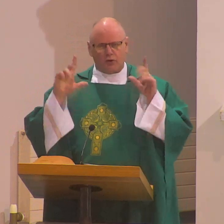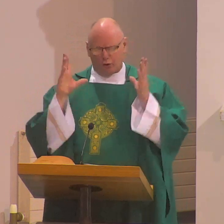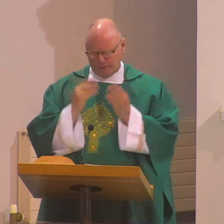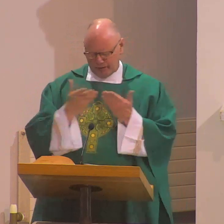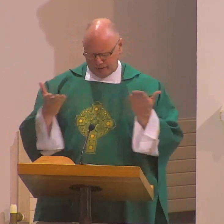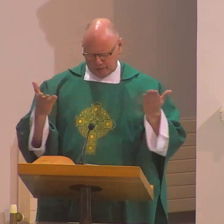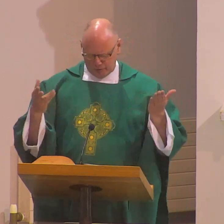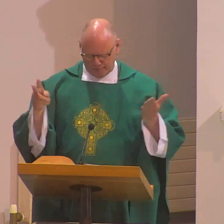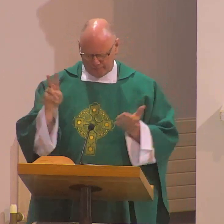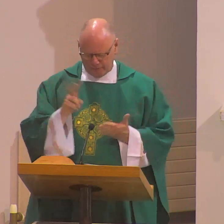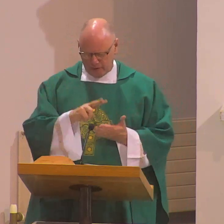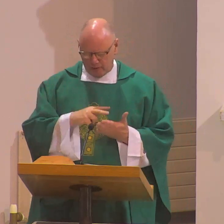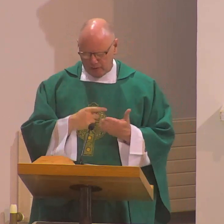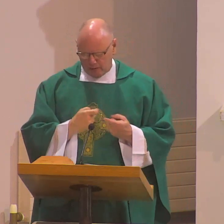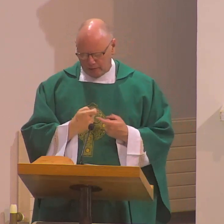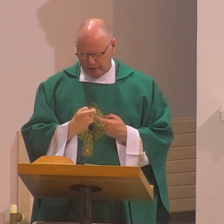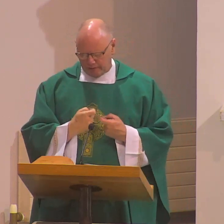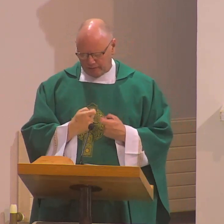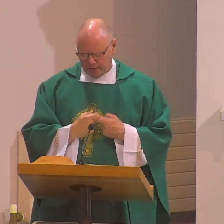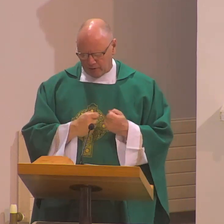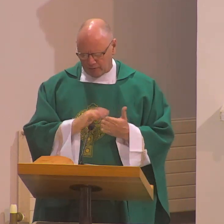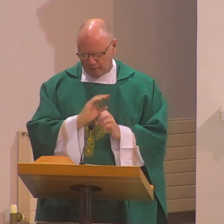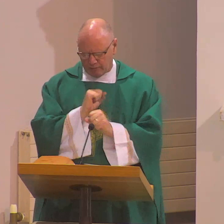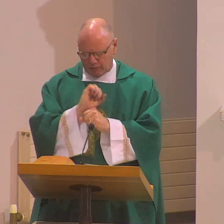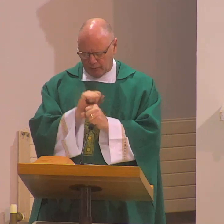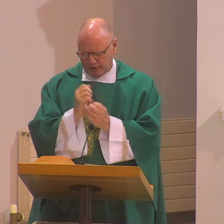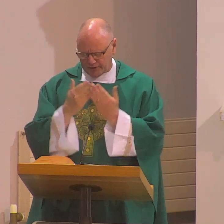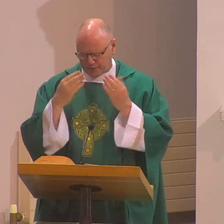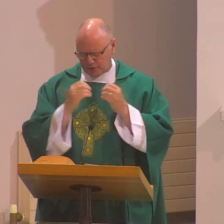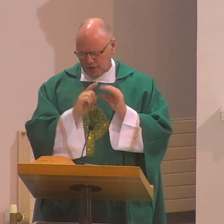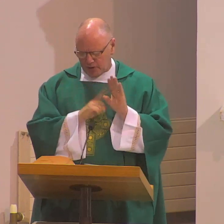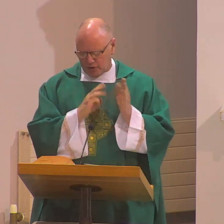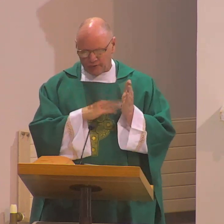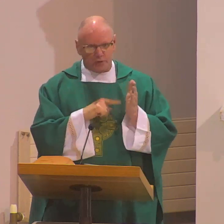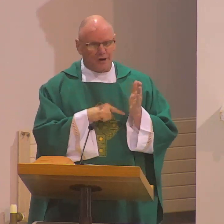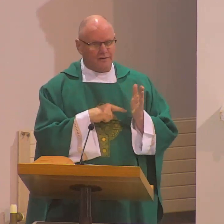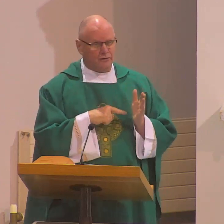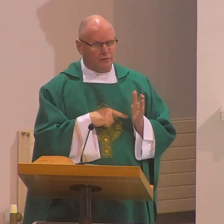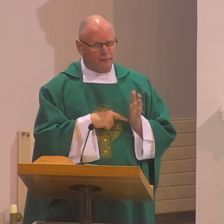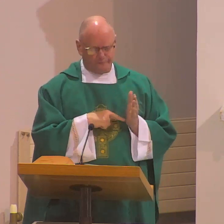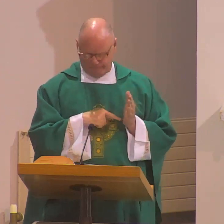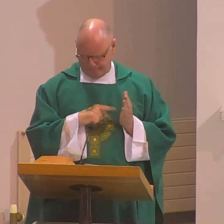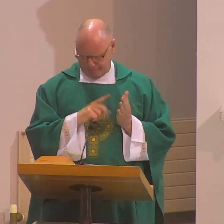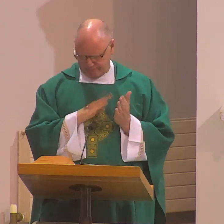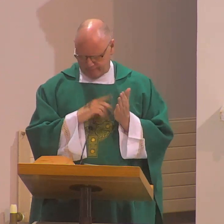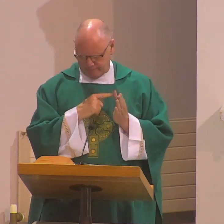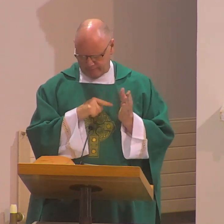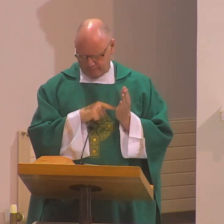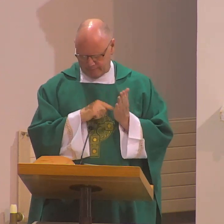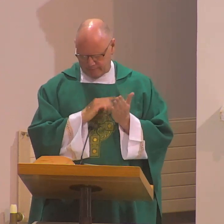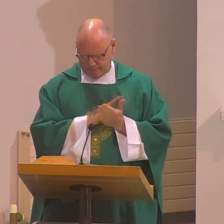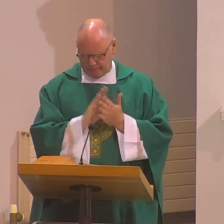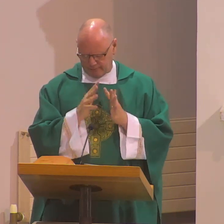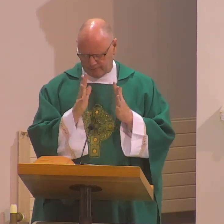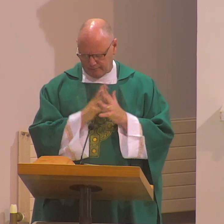Alleluia. The Lord be with you. A reading from the Holy Gospel according to Matthew.